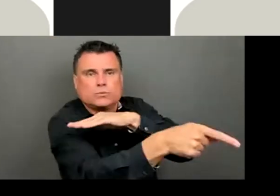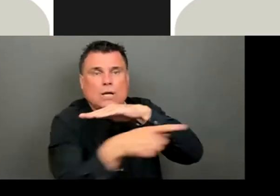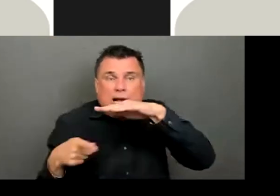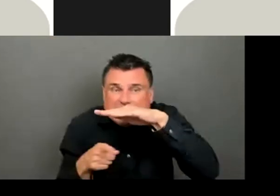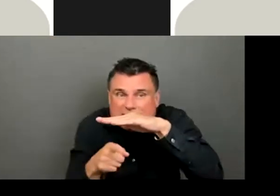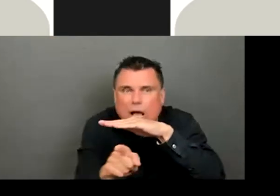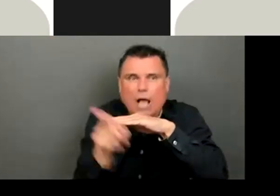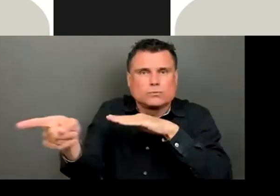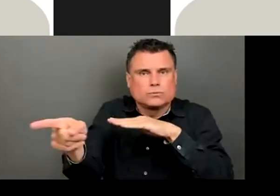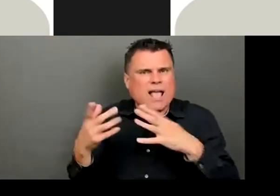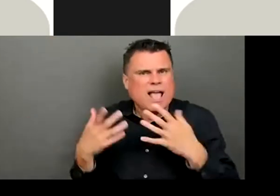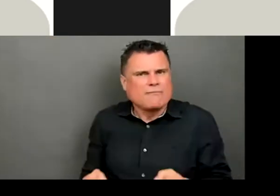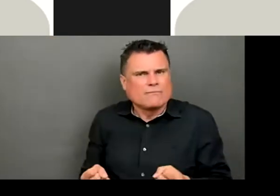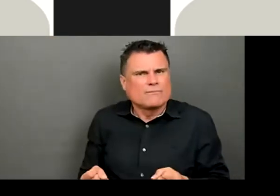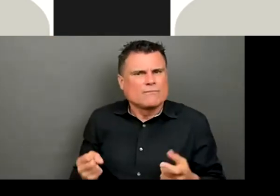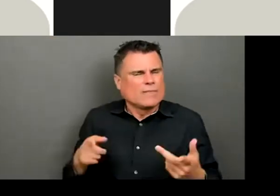problem of